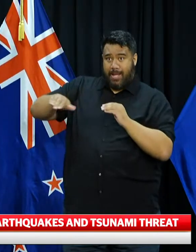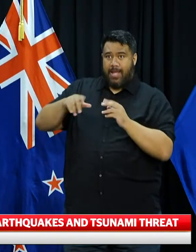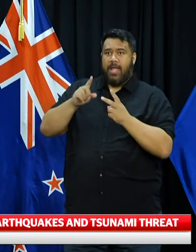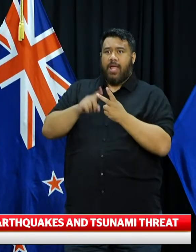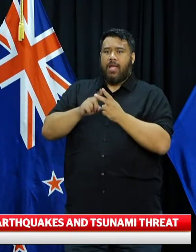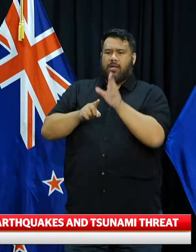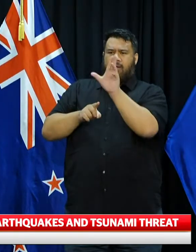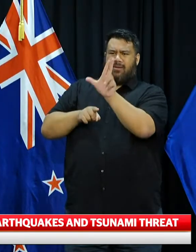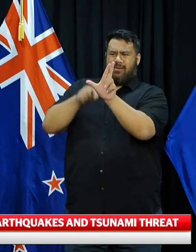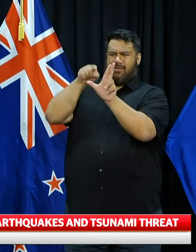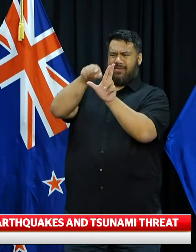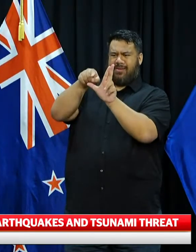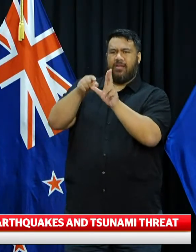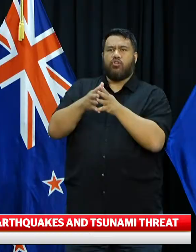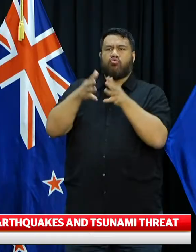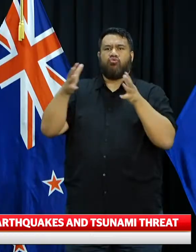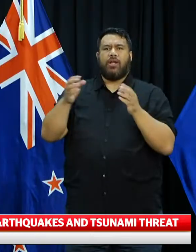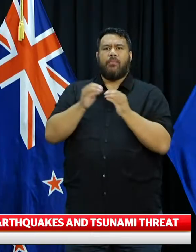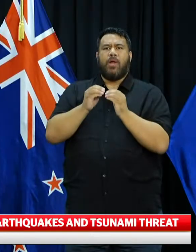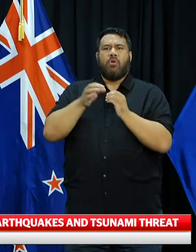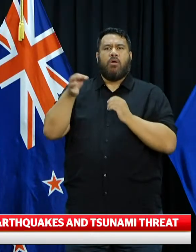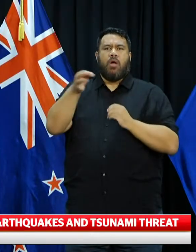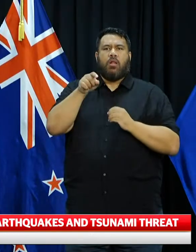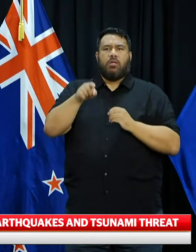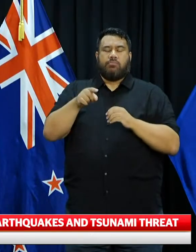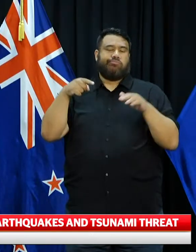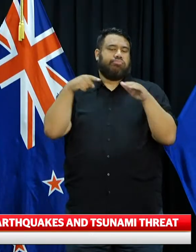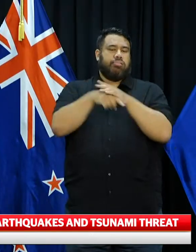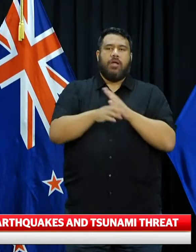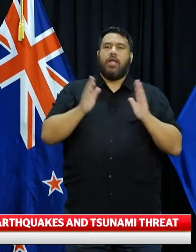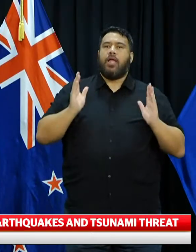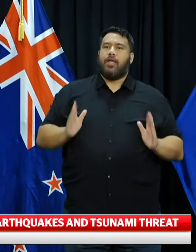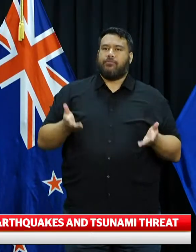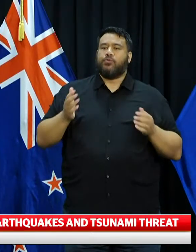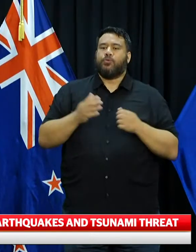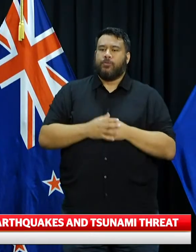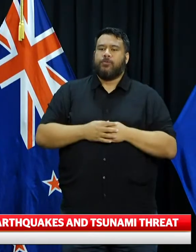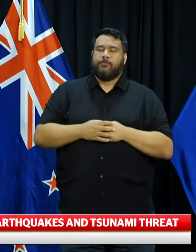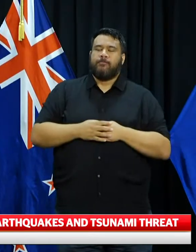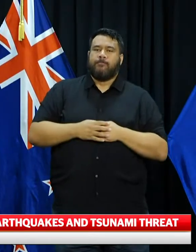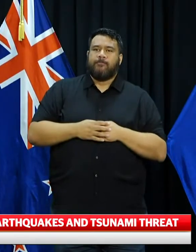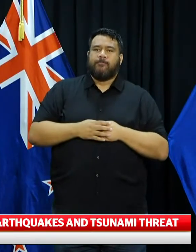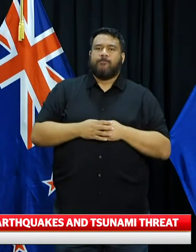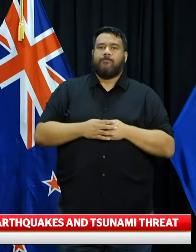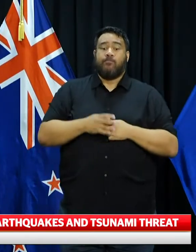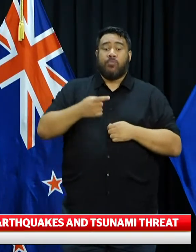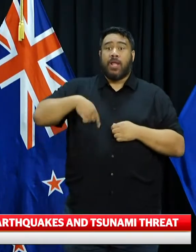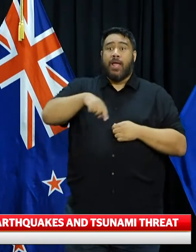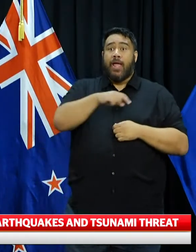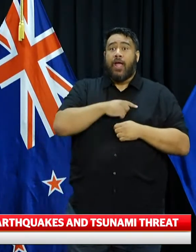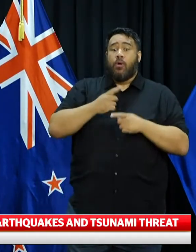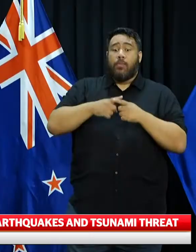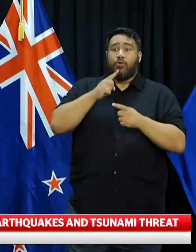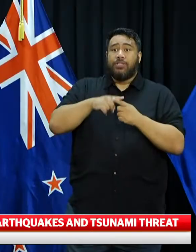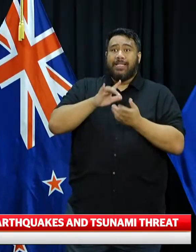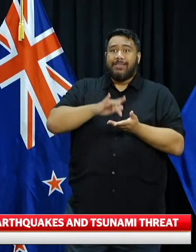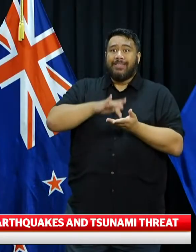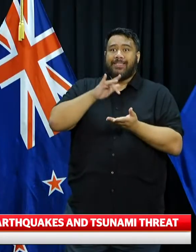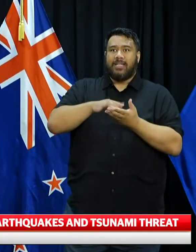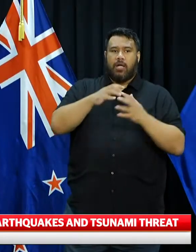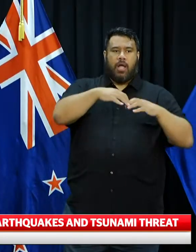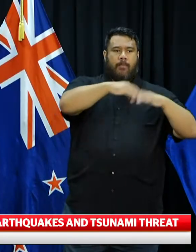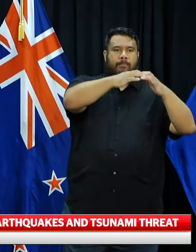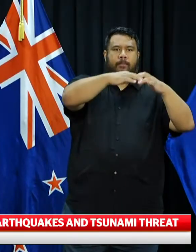Island. Our civil defence emergency management groups in those affected regions have been activated and leading the response